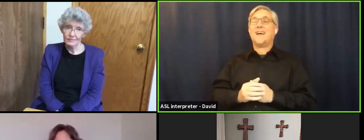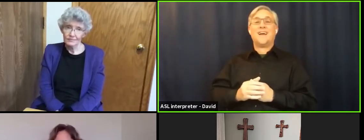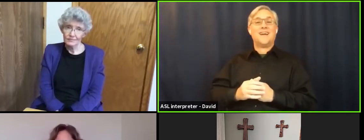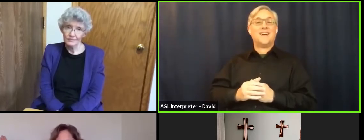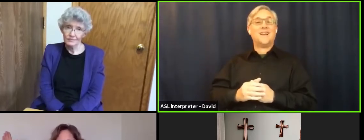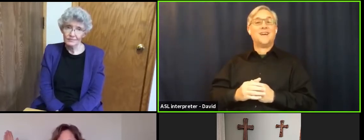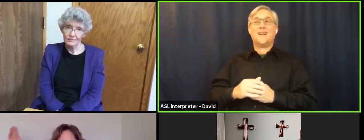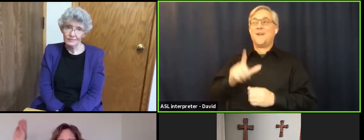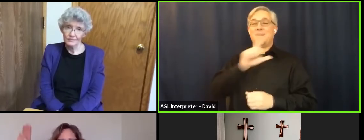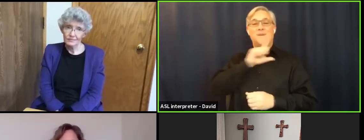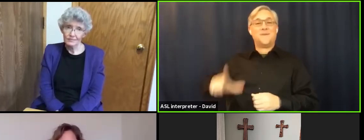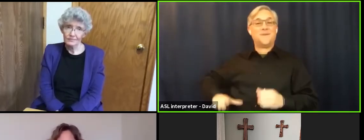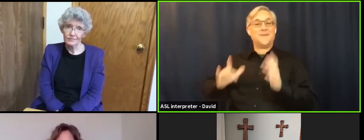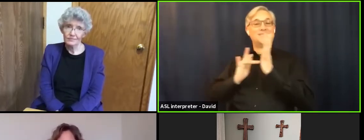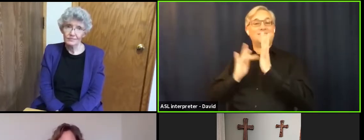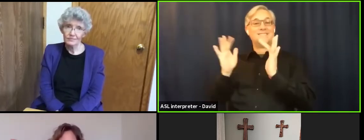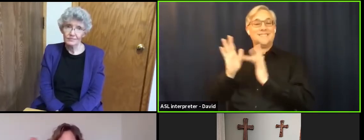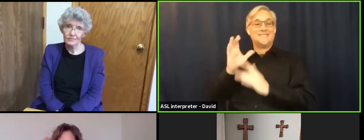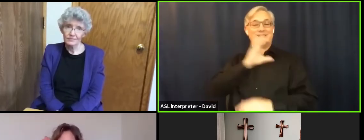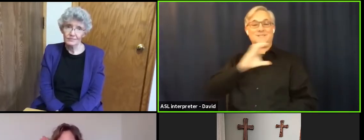Christ,